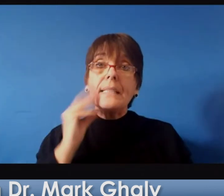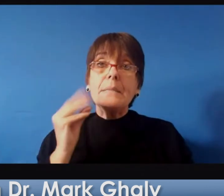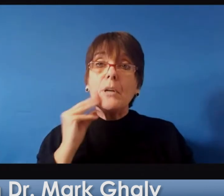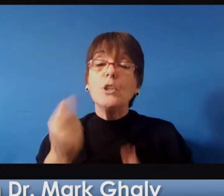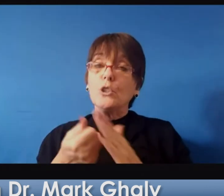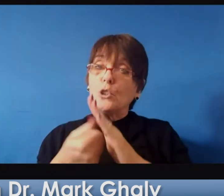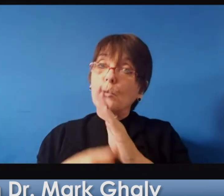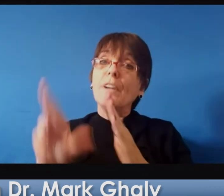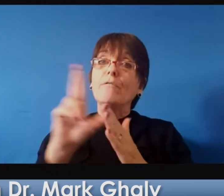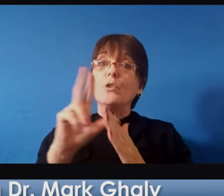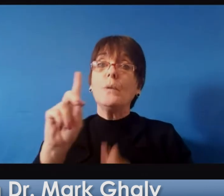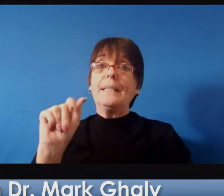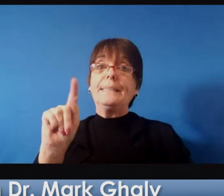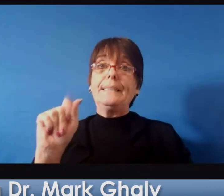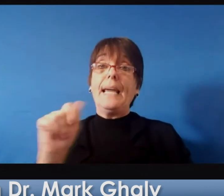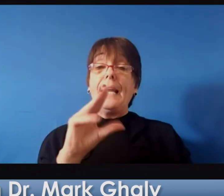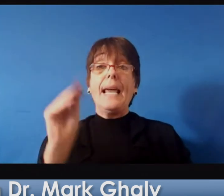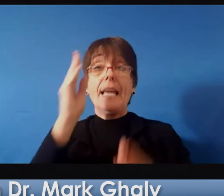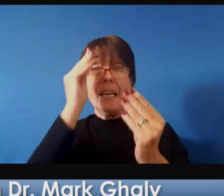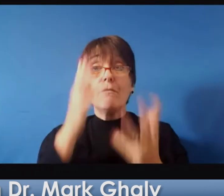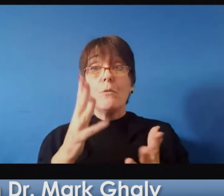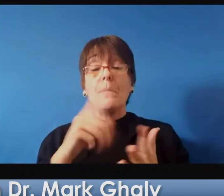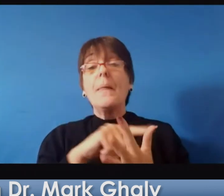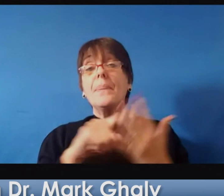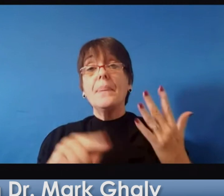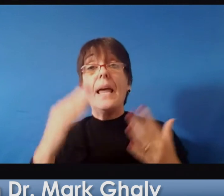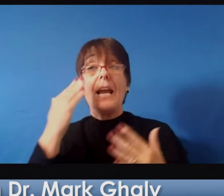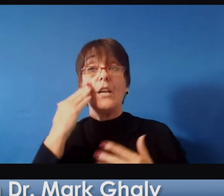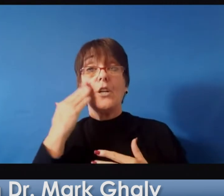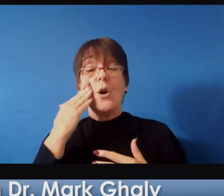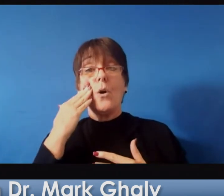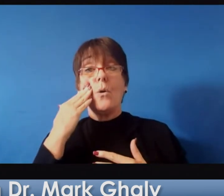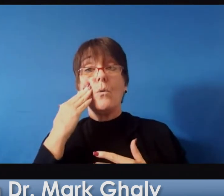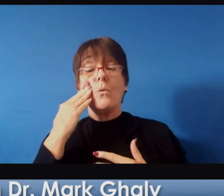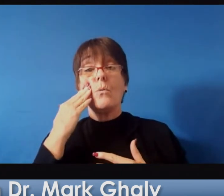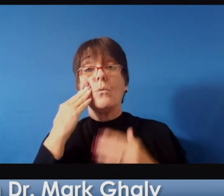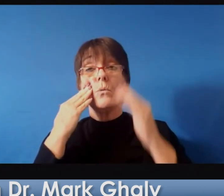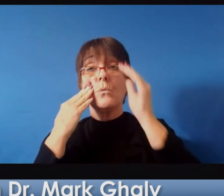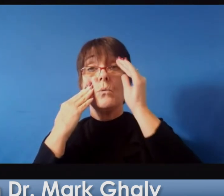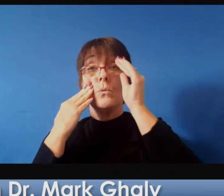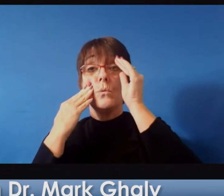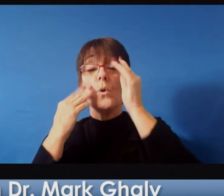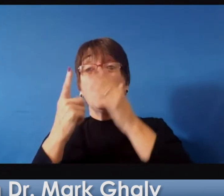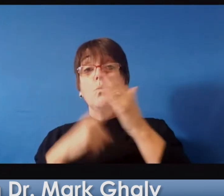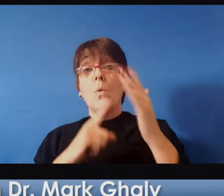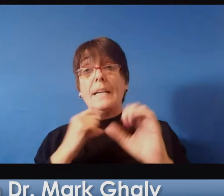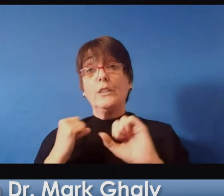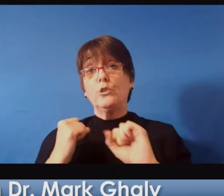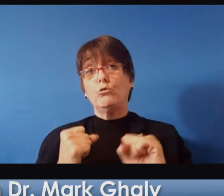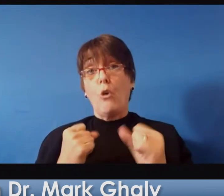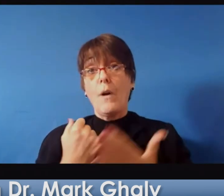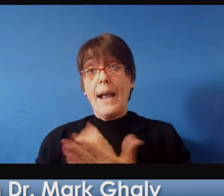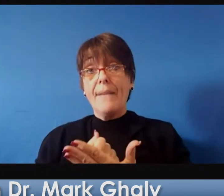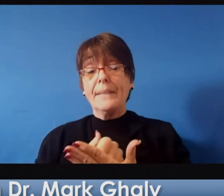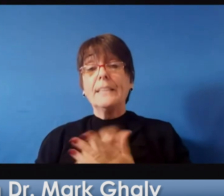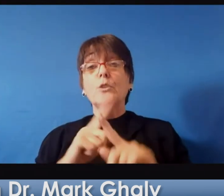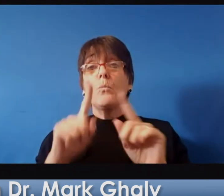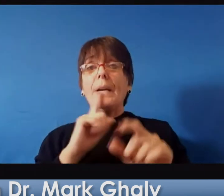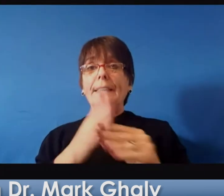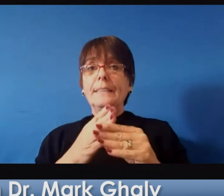sort of data and information. They know not only what is strong evidence, but what is